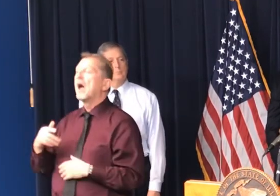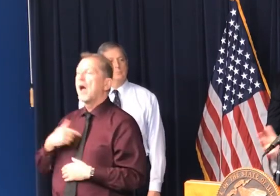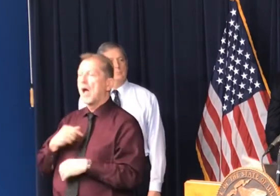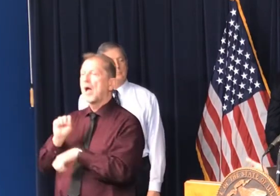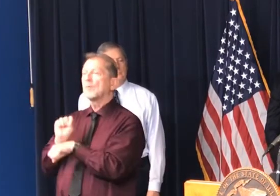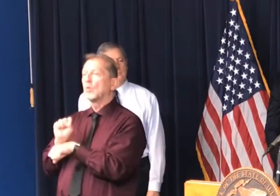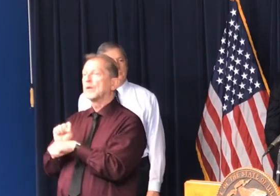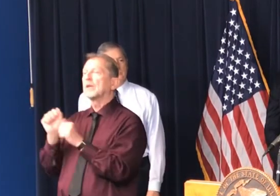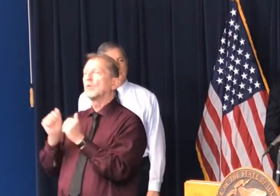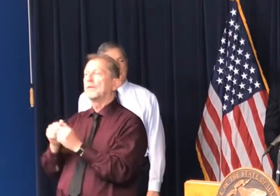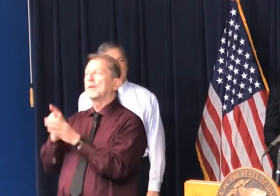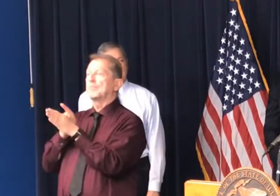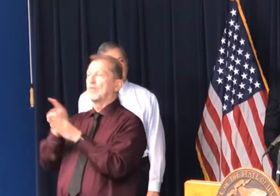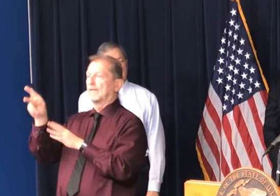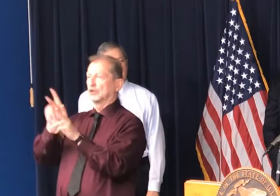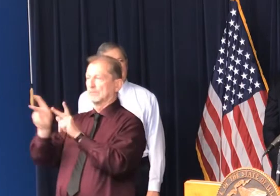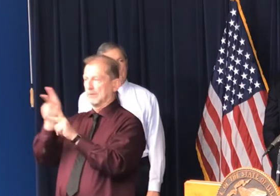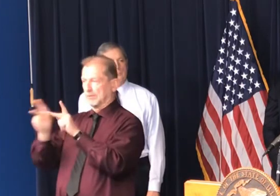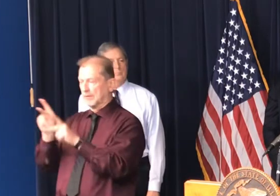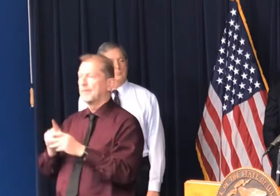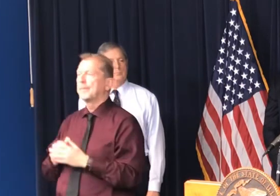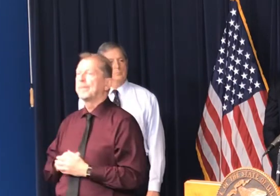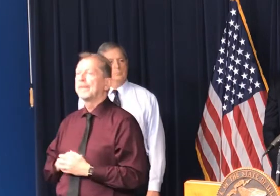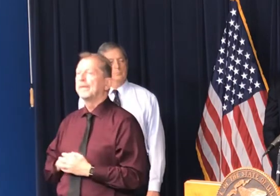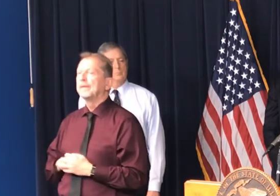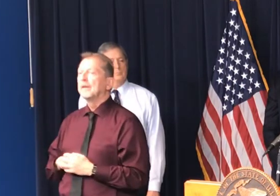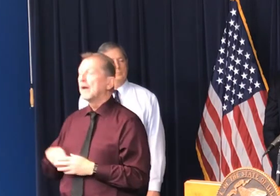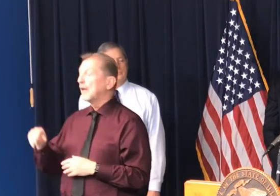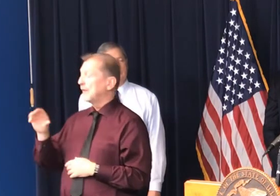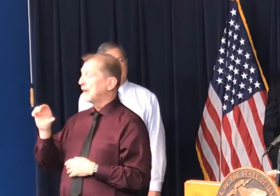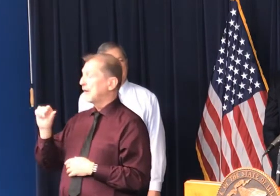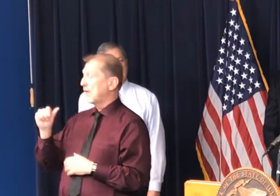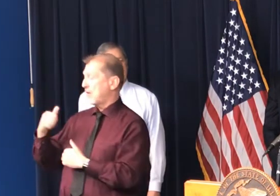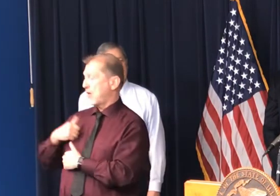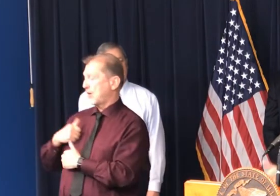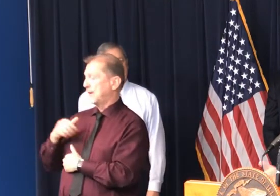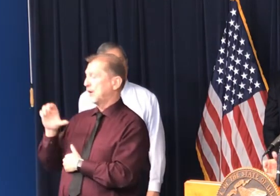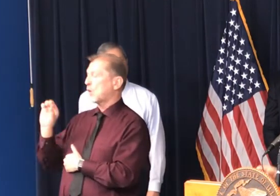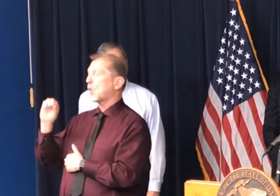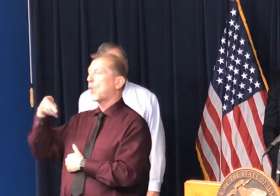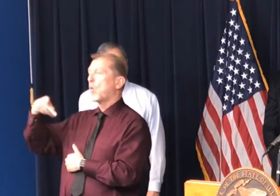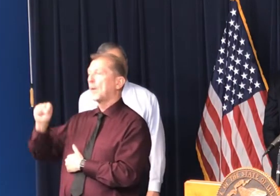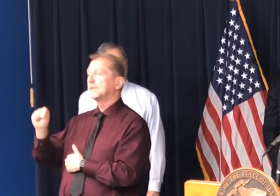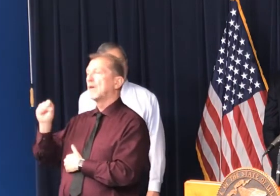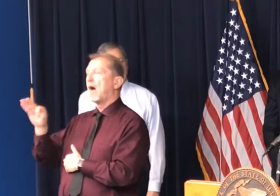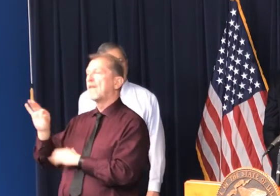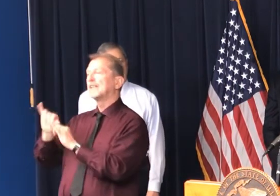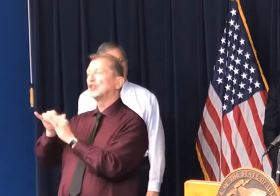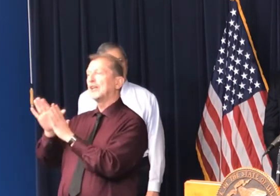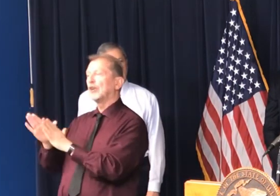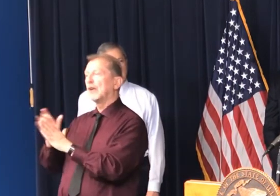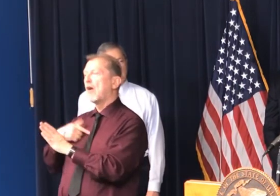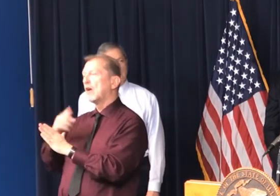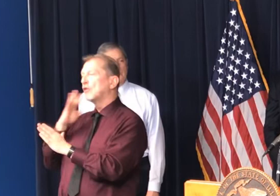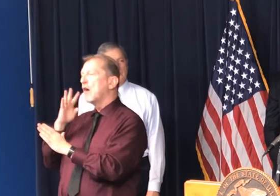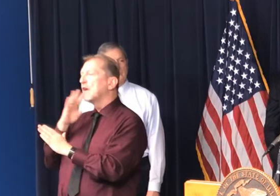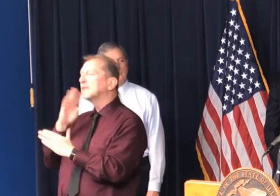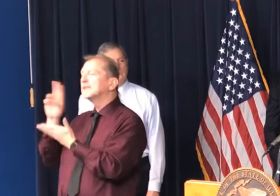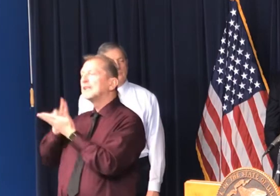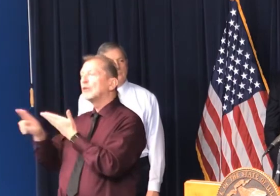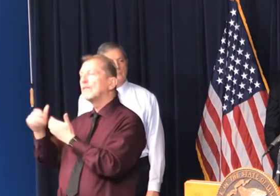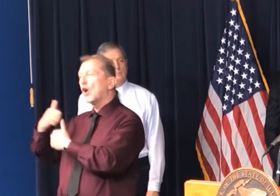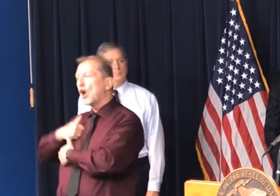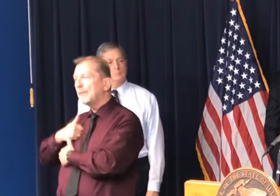I'm working with the professionals at the Army Corps of Engineers. I spoke with the Secretary of the Army yesterday, the Secretary